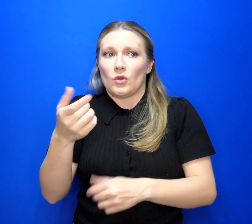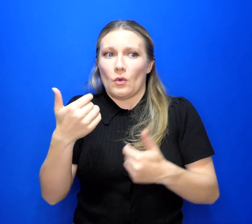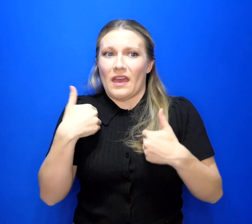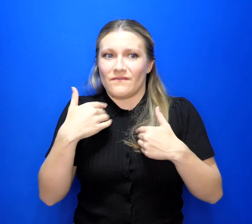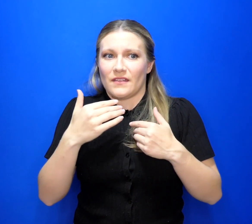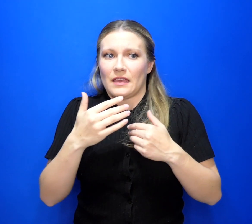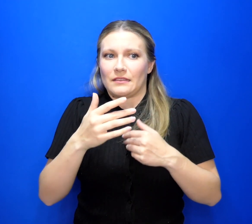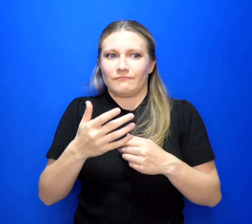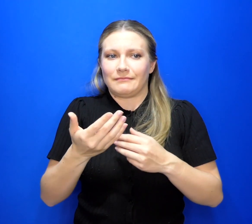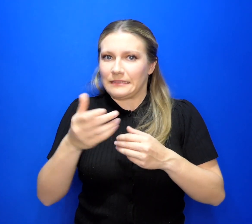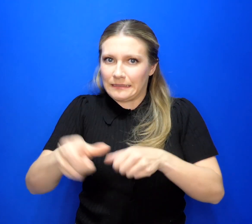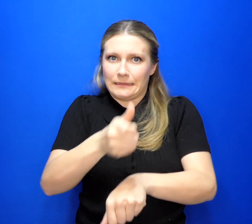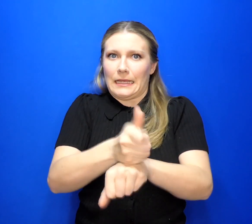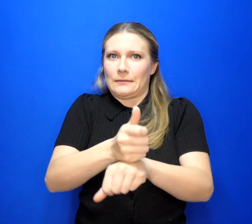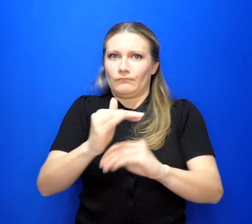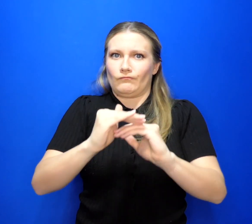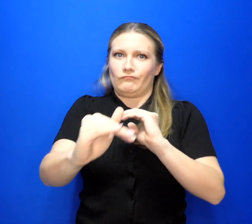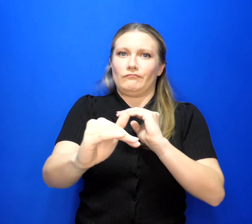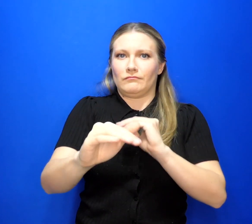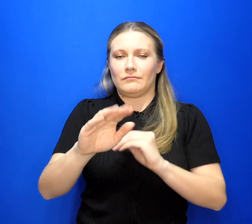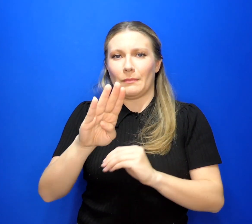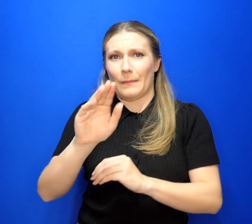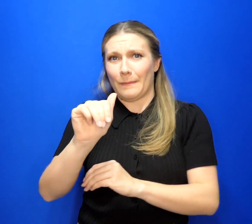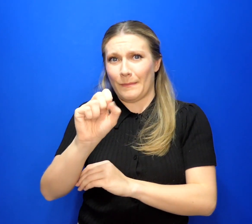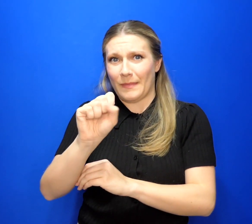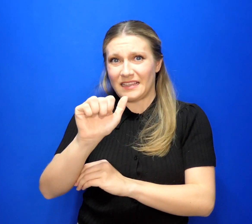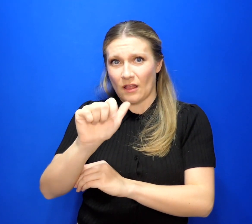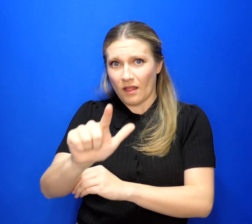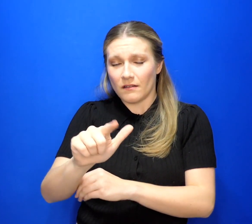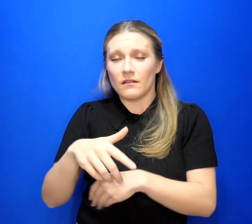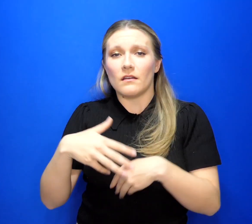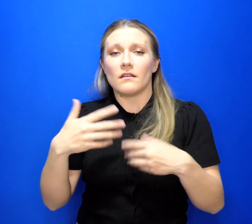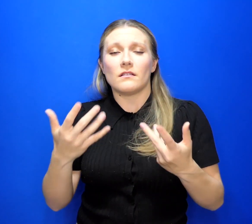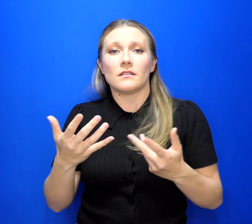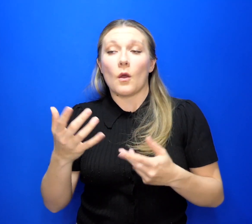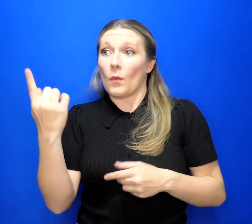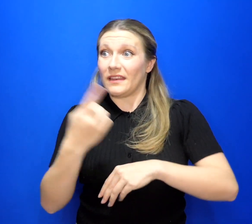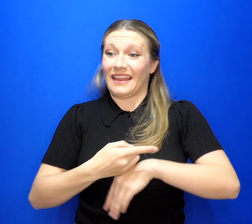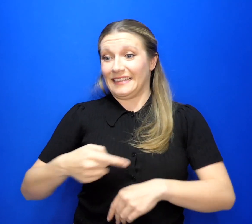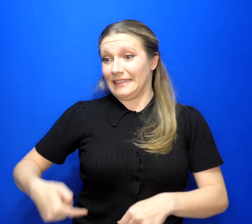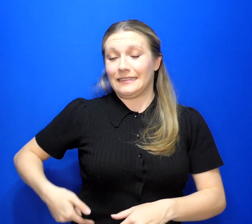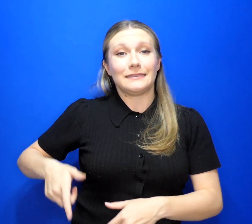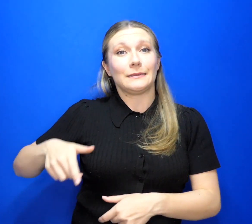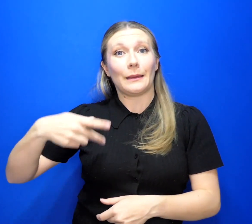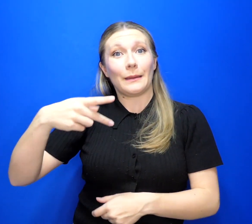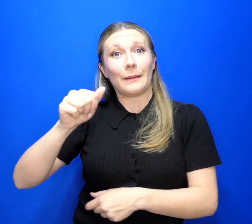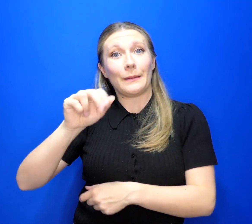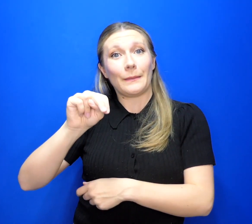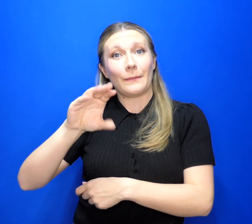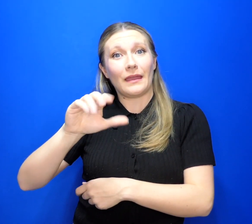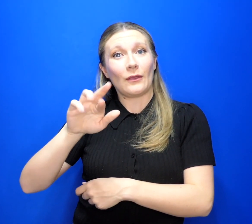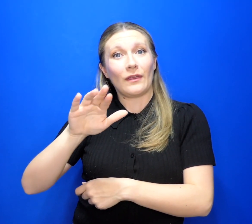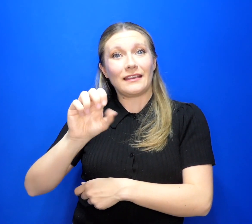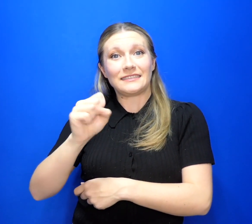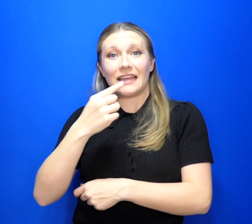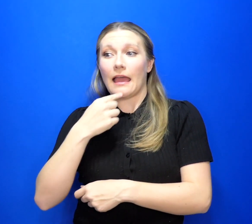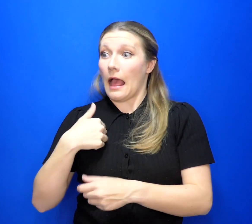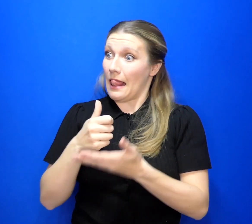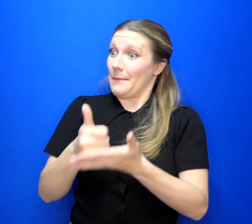you as a basal. And then one day your pancreas is like, oh, I'll help. And you're like, right. Well, no, thanks. I